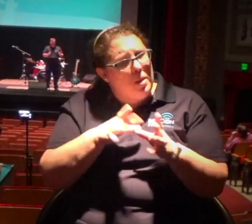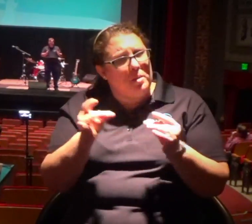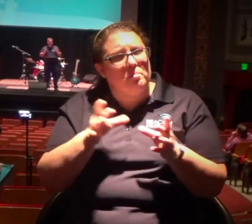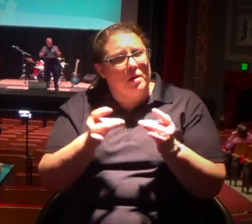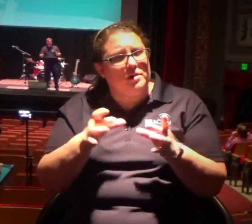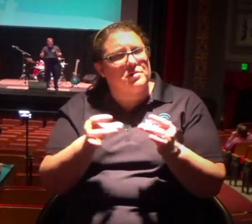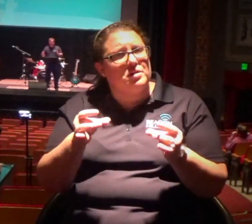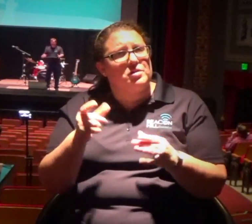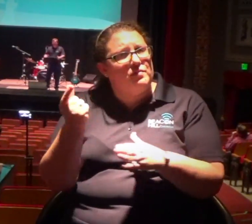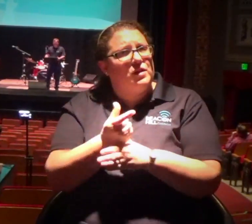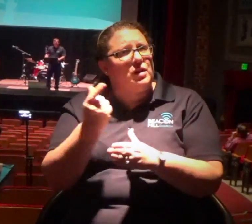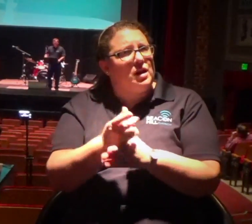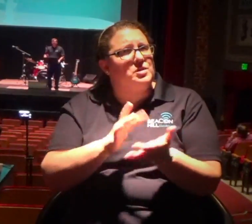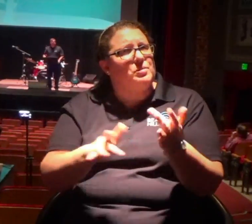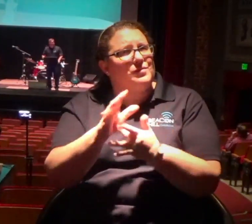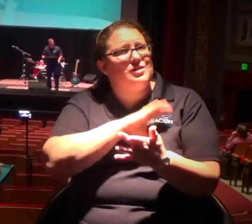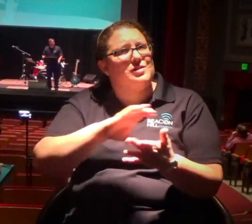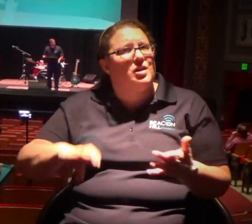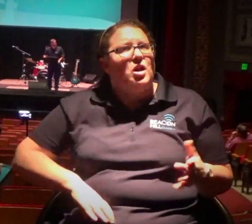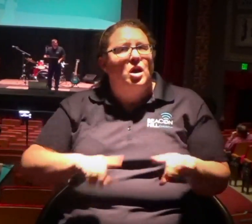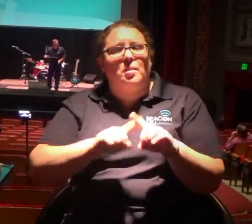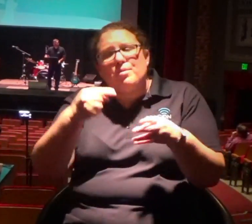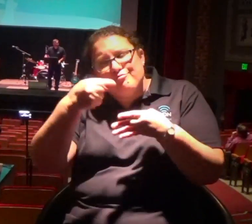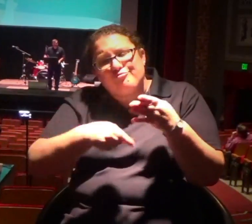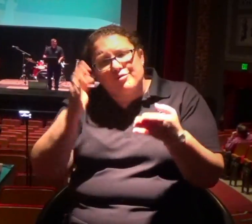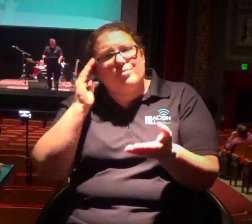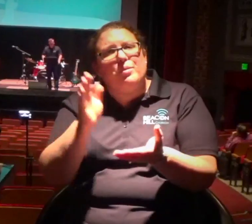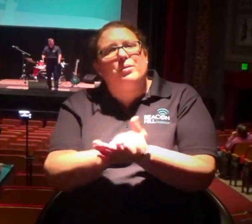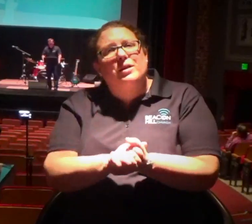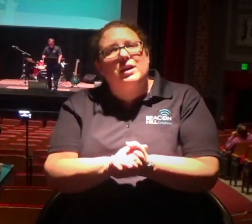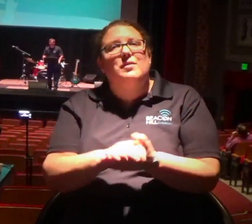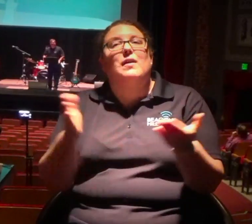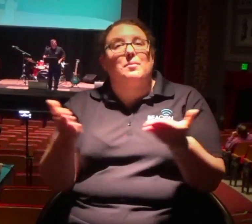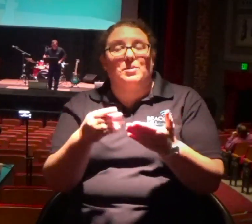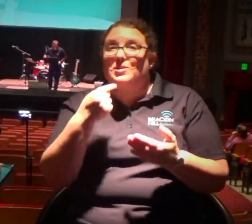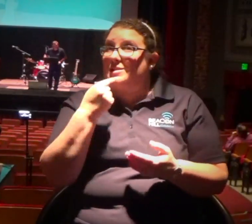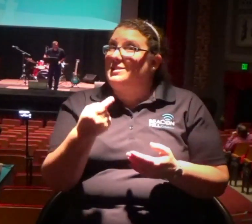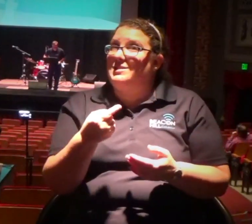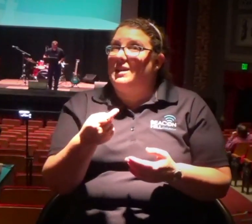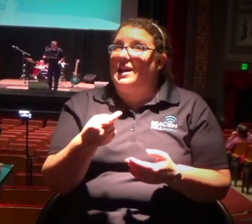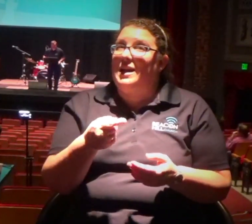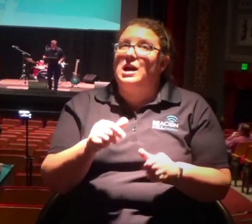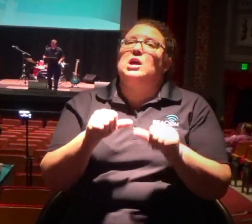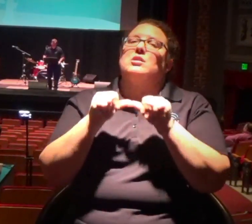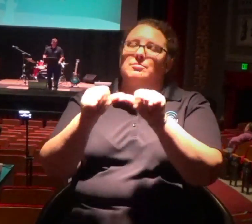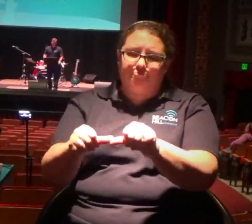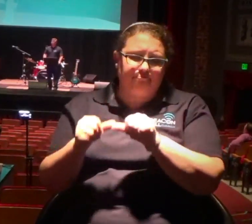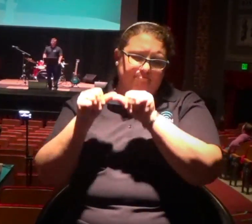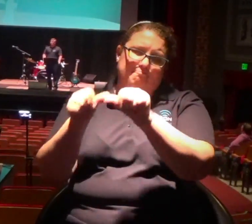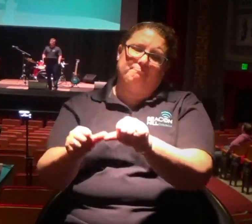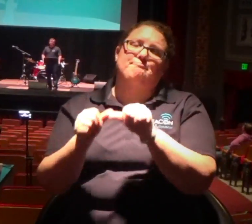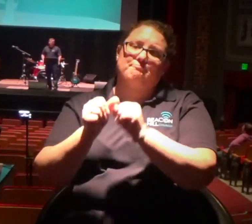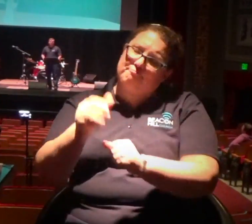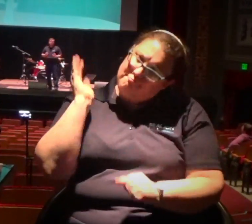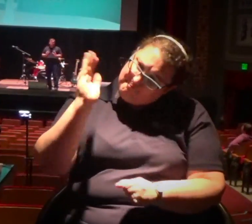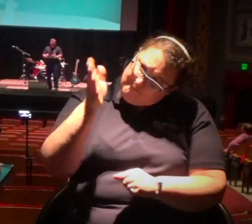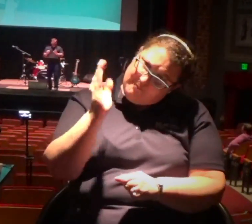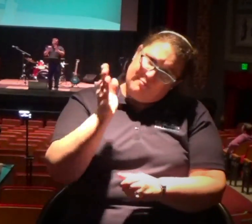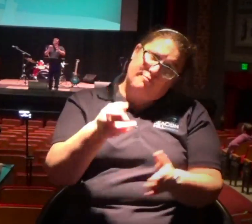gospel of Jesus Christ, but few believe. And I'm here today to tell you to keep on preaching the truth. Do not